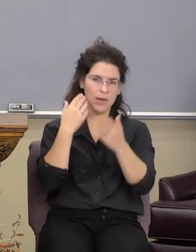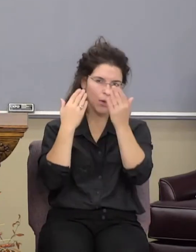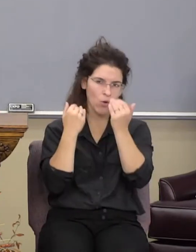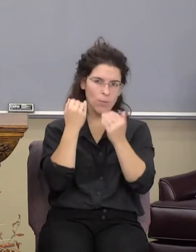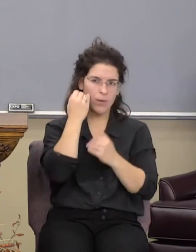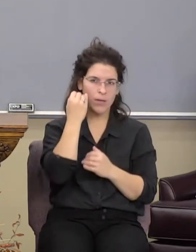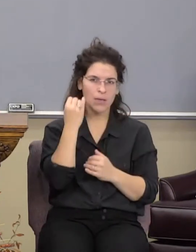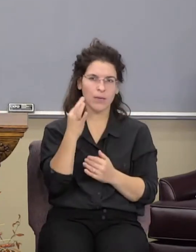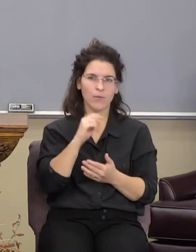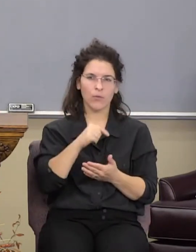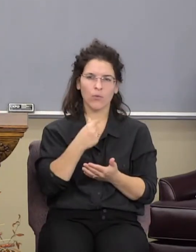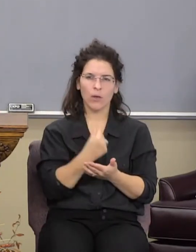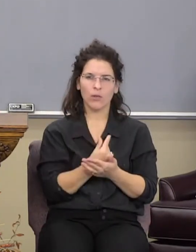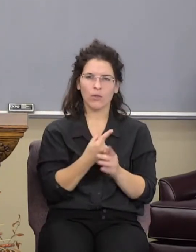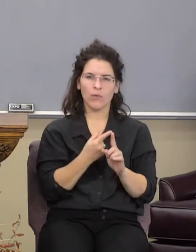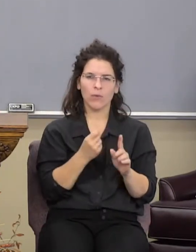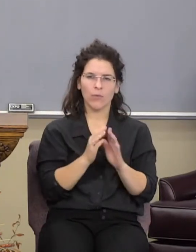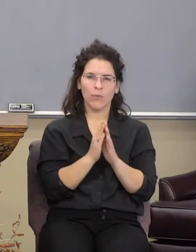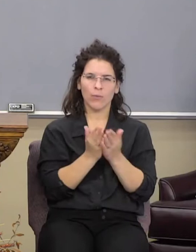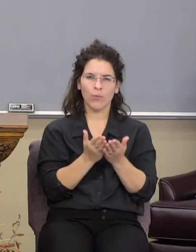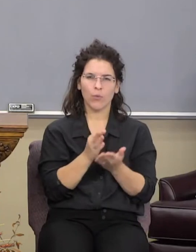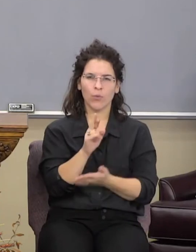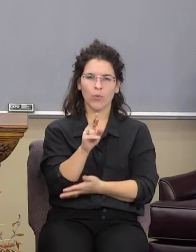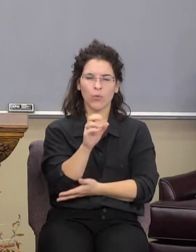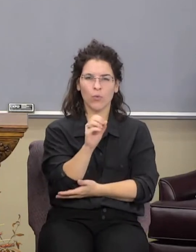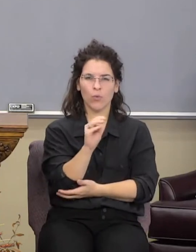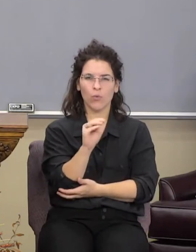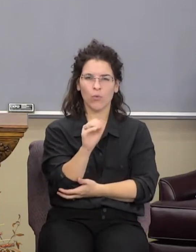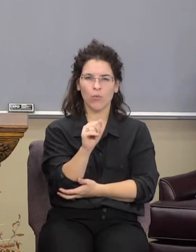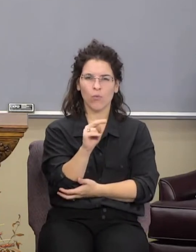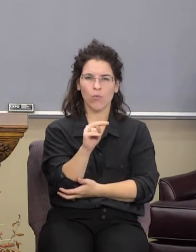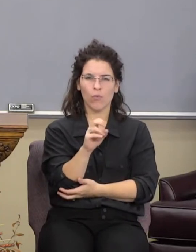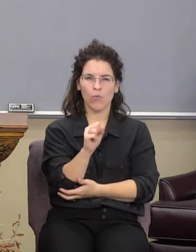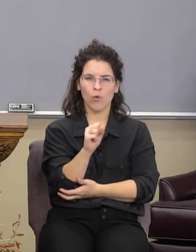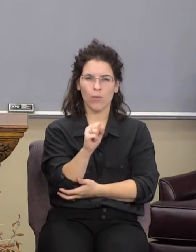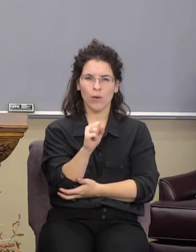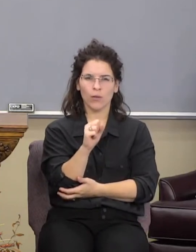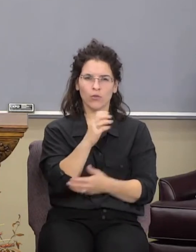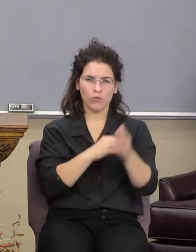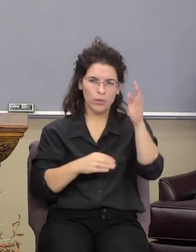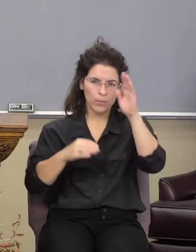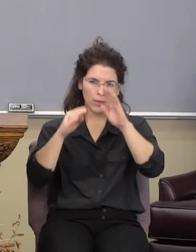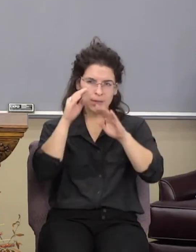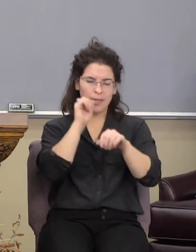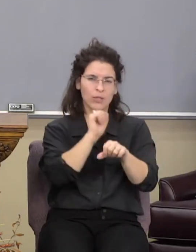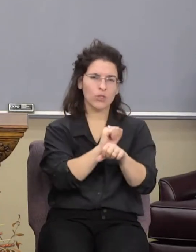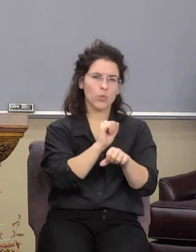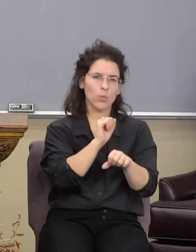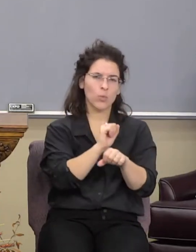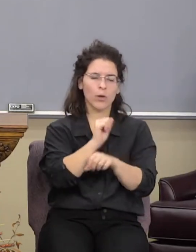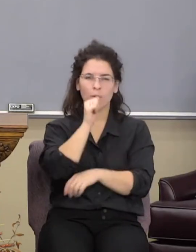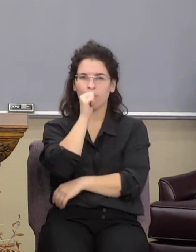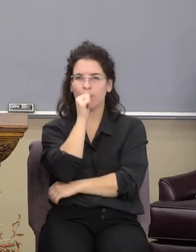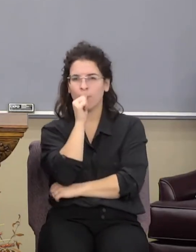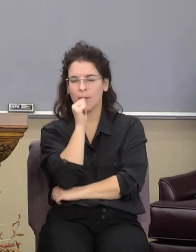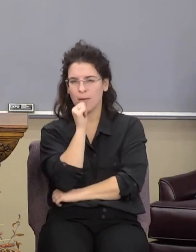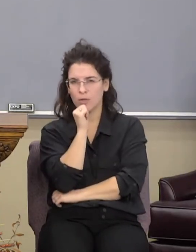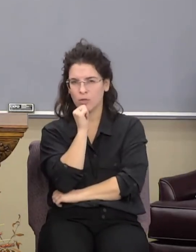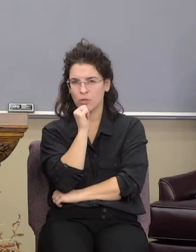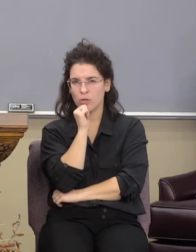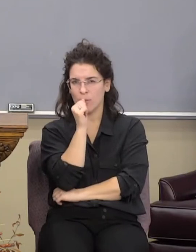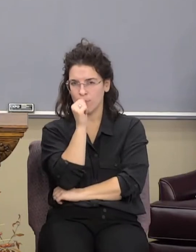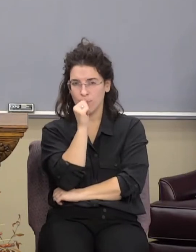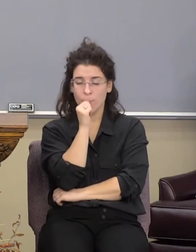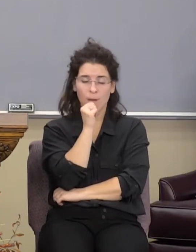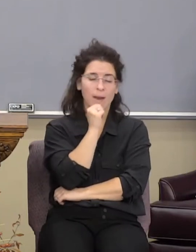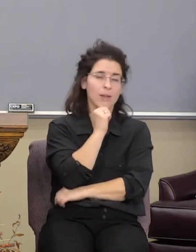graduated from the book of Romans. Tribulation worketh patience. Patience,